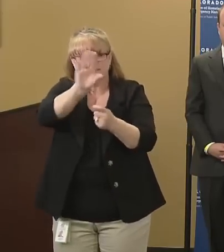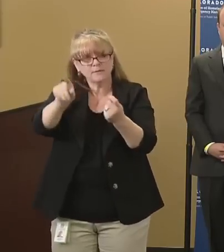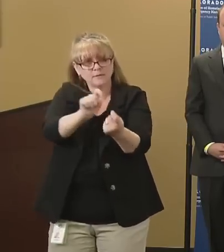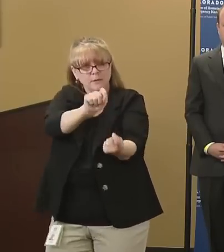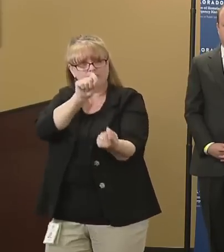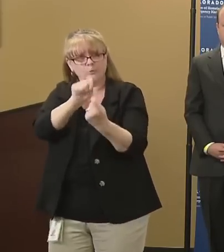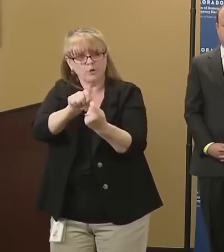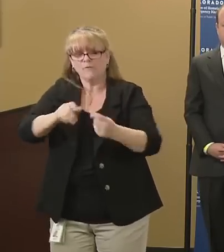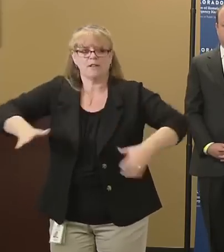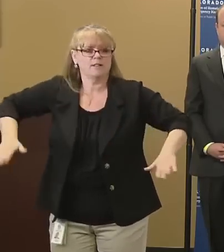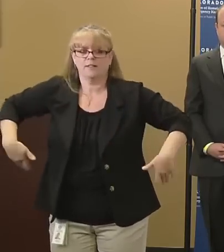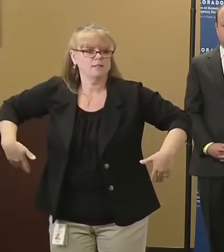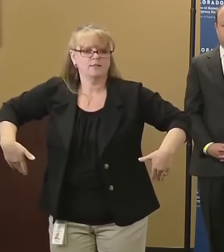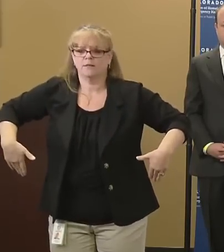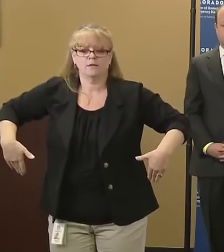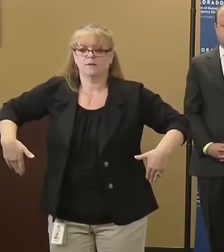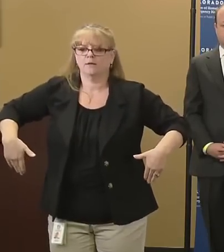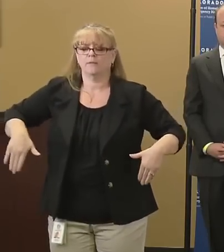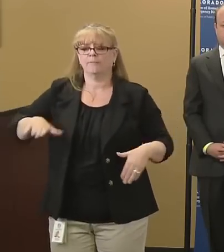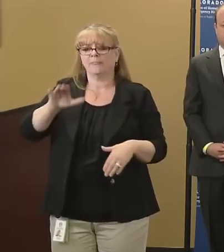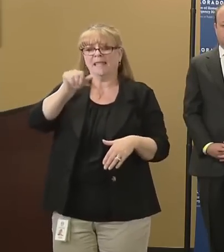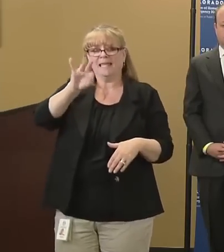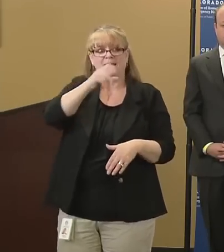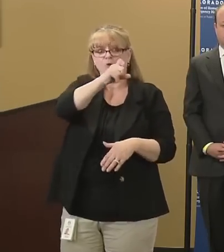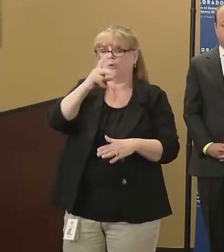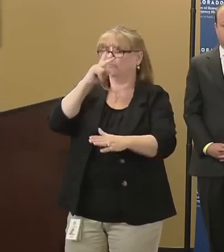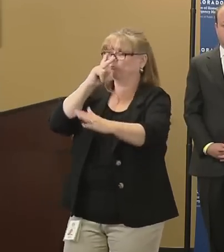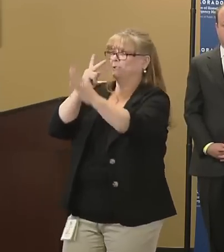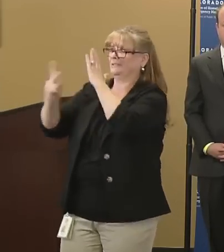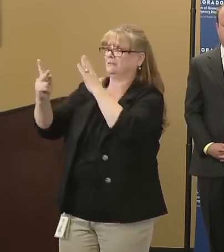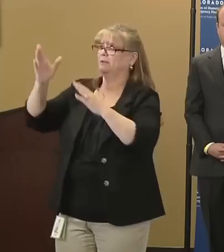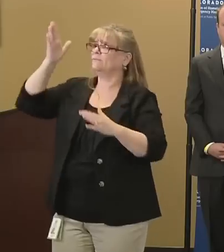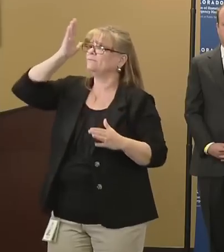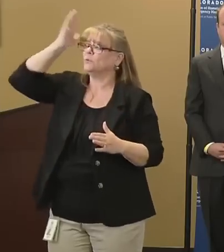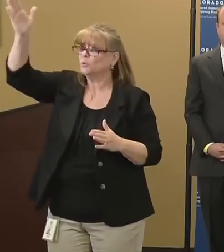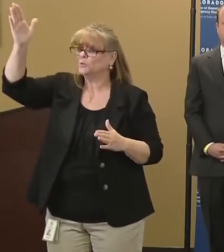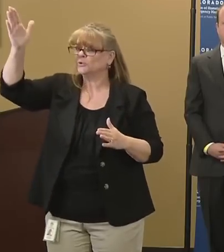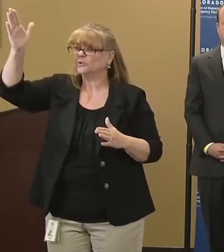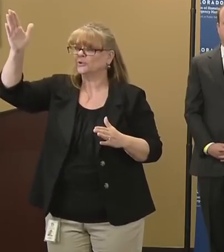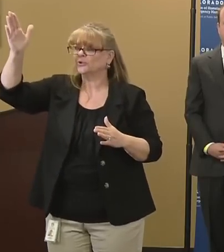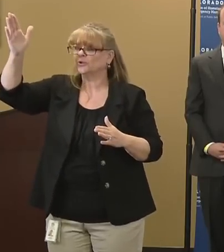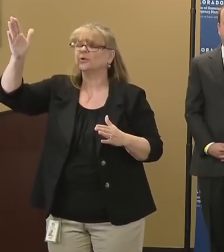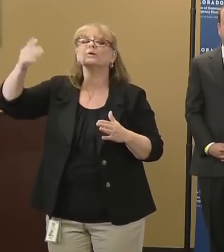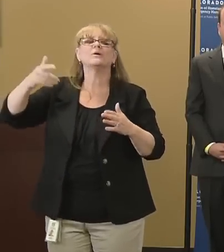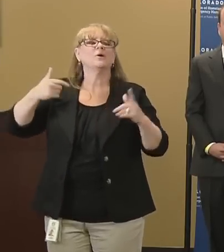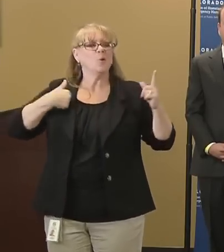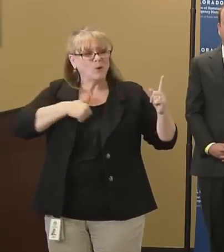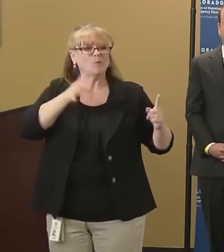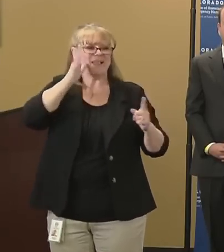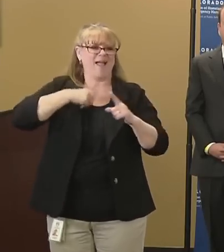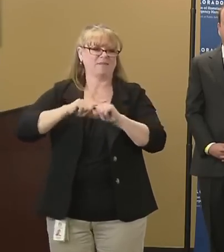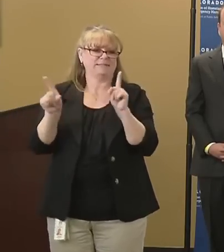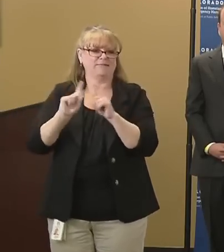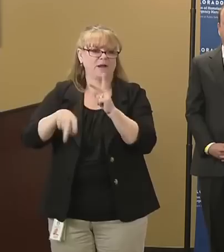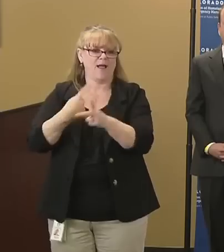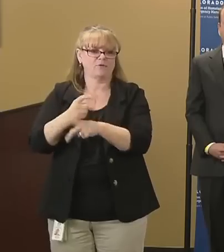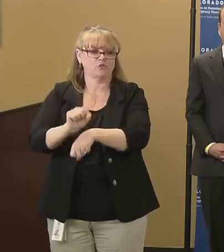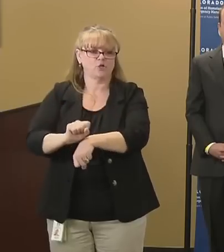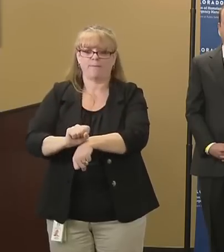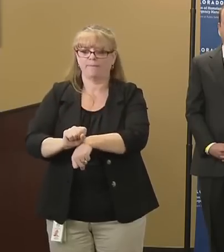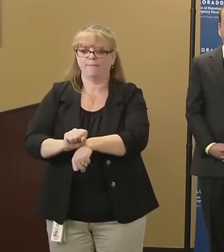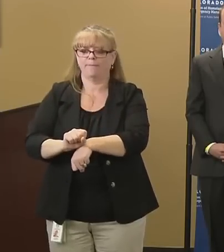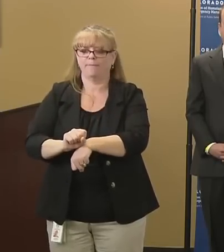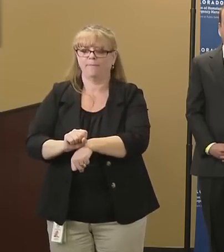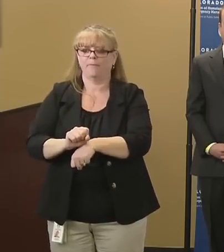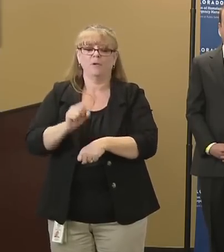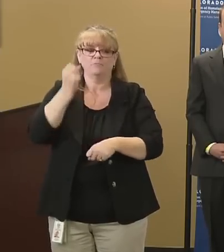different jobs that way. So I'm concerned. I've never seen anything like this in my career. There are intensive care